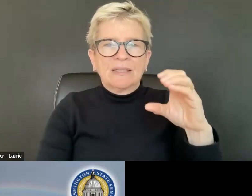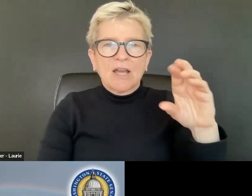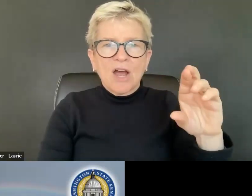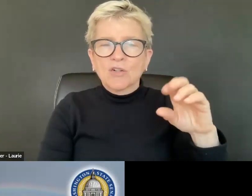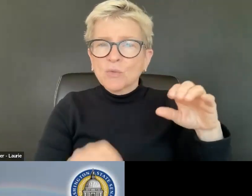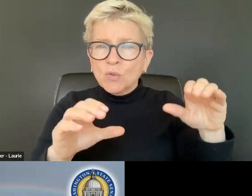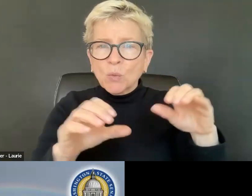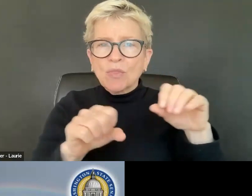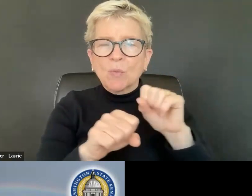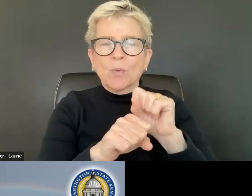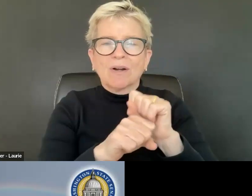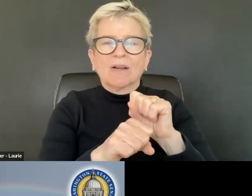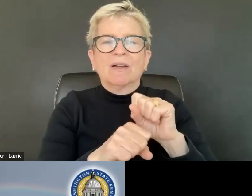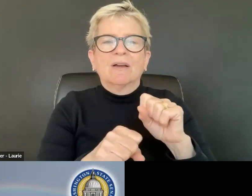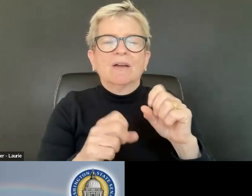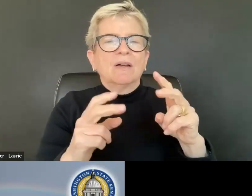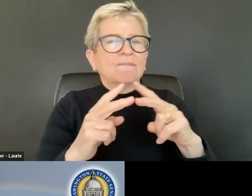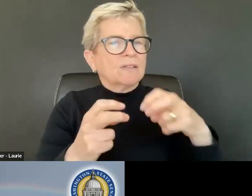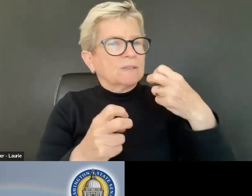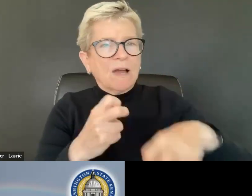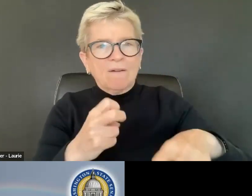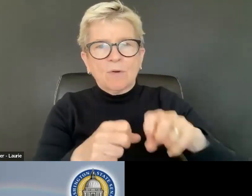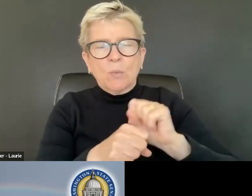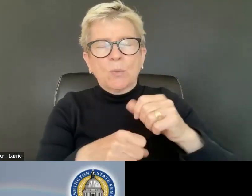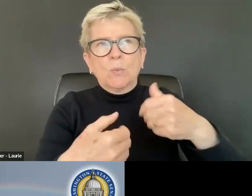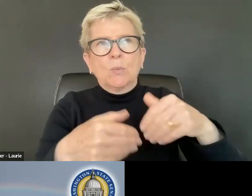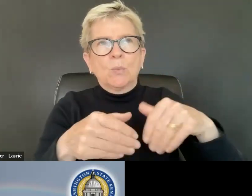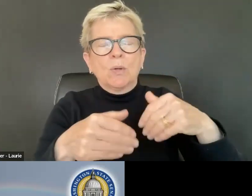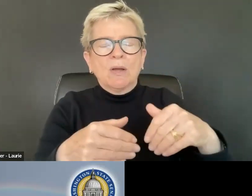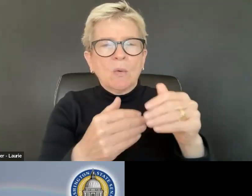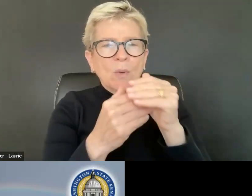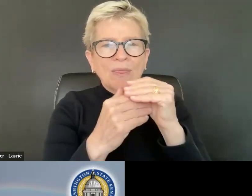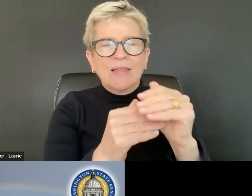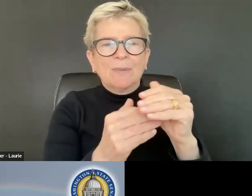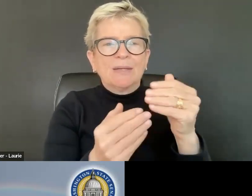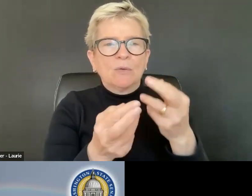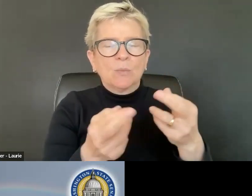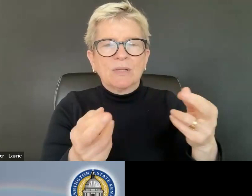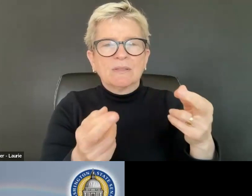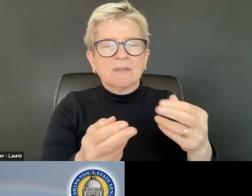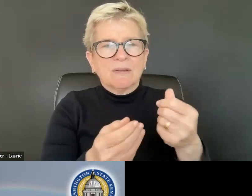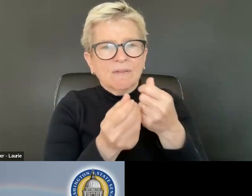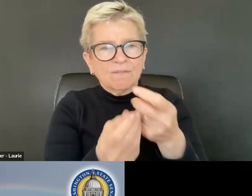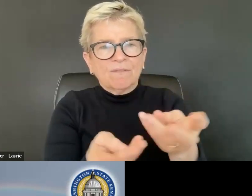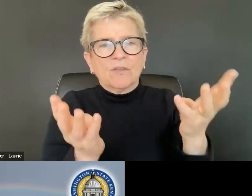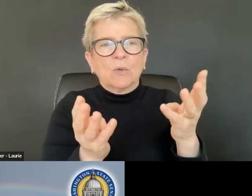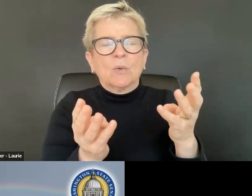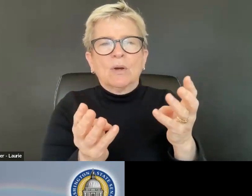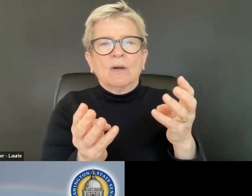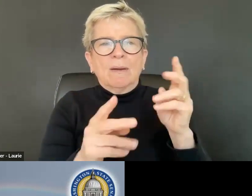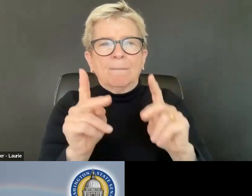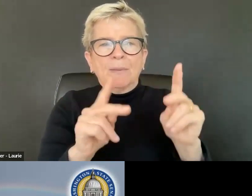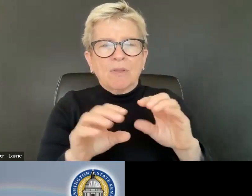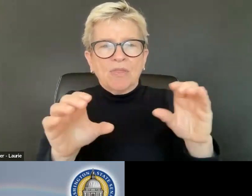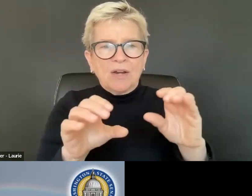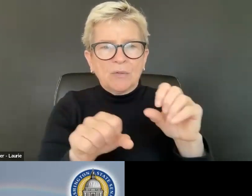work. As you've heard, it's very, very tough work with very limited resources and very few individuals who are doing this work. So